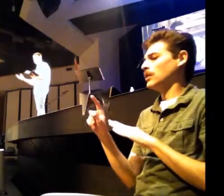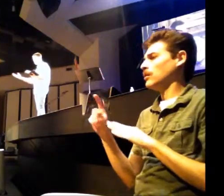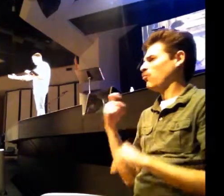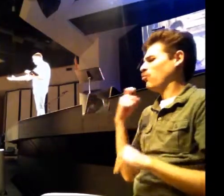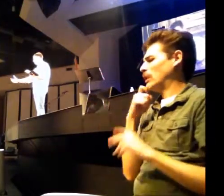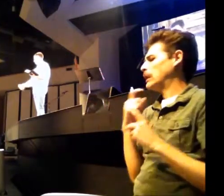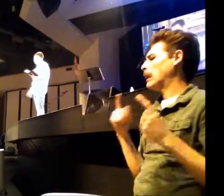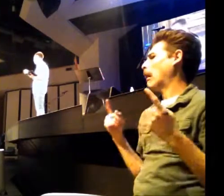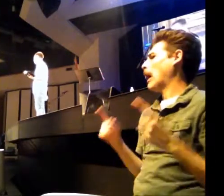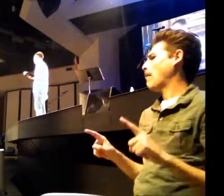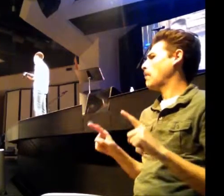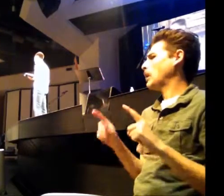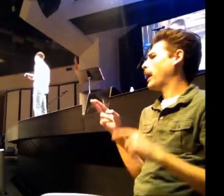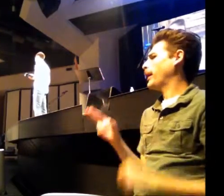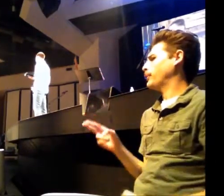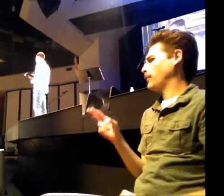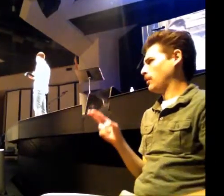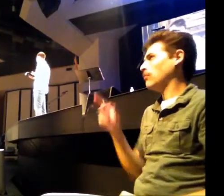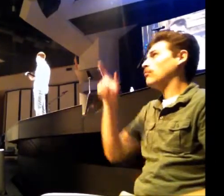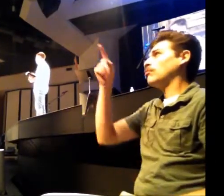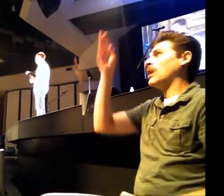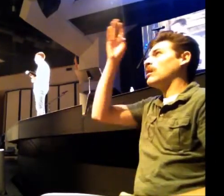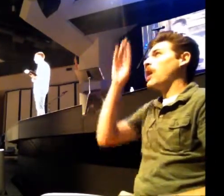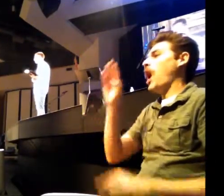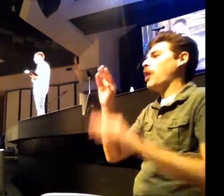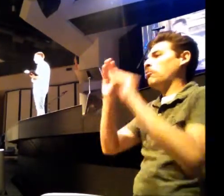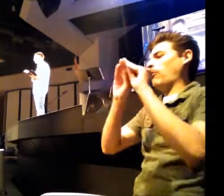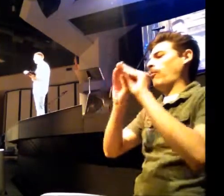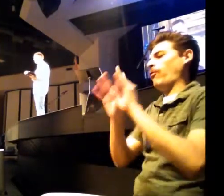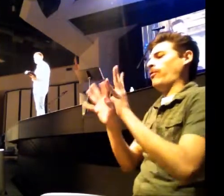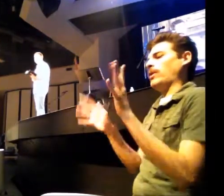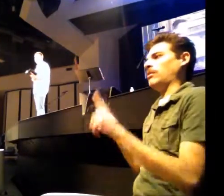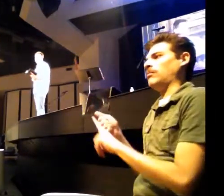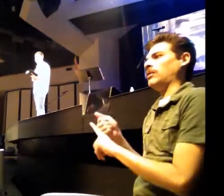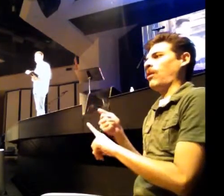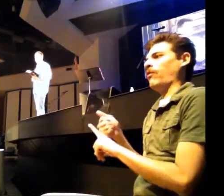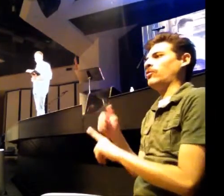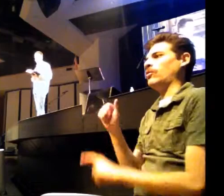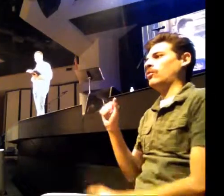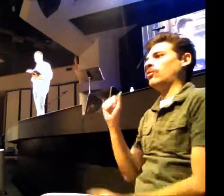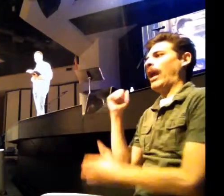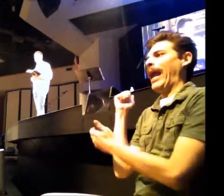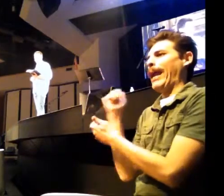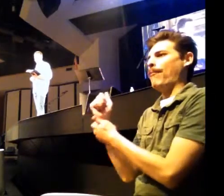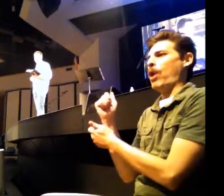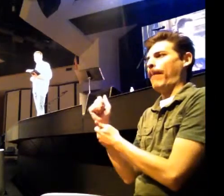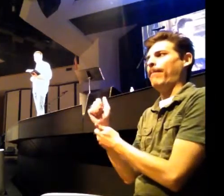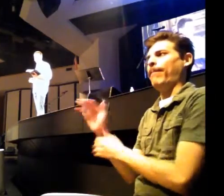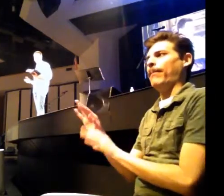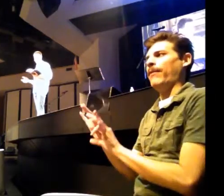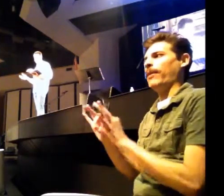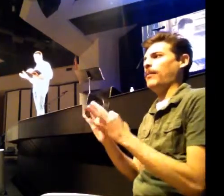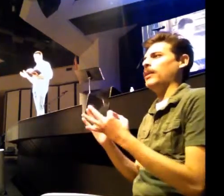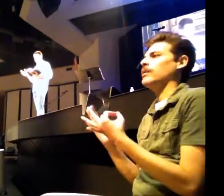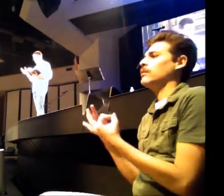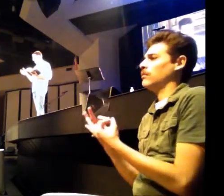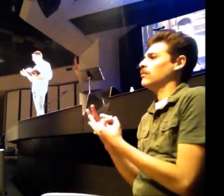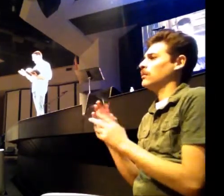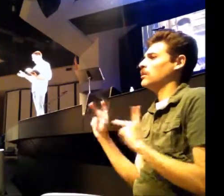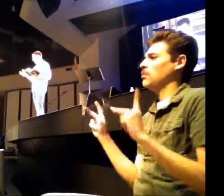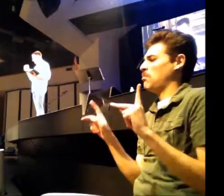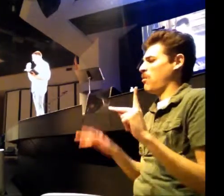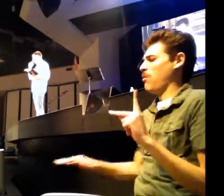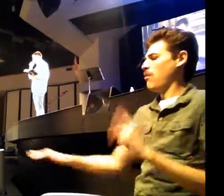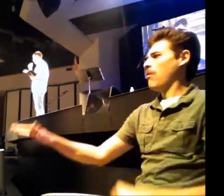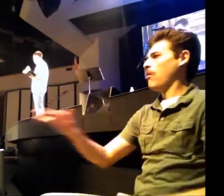Jewish people, the children of Abraham, and they're just a small nomadic family tribe, and life gets a little rough because there's a famine in the land, and so they end